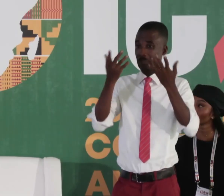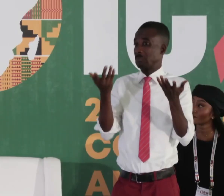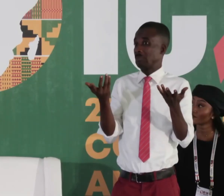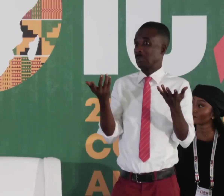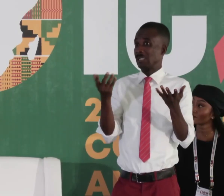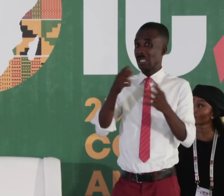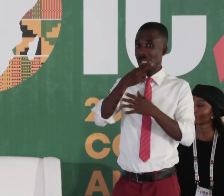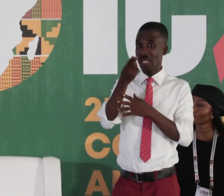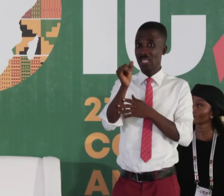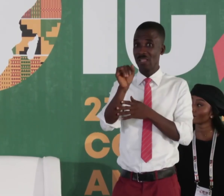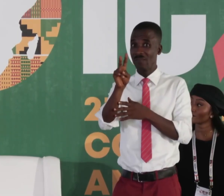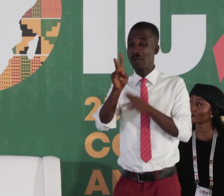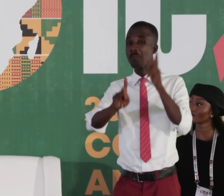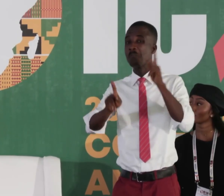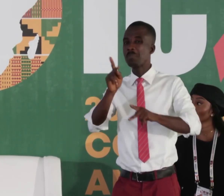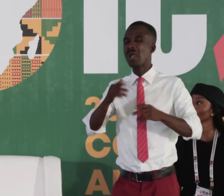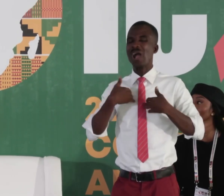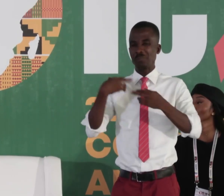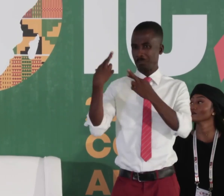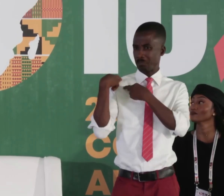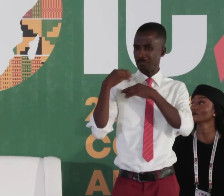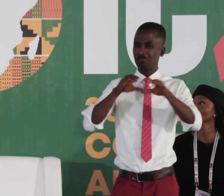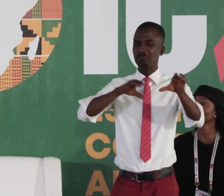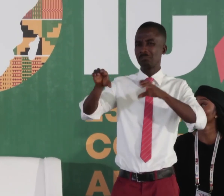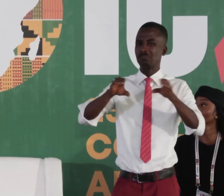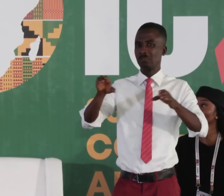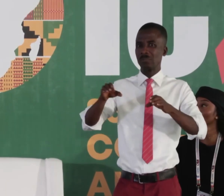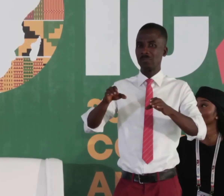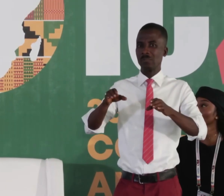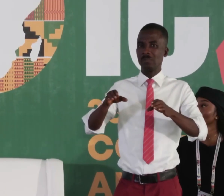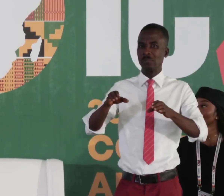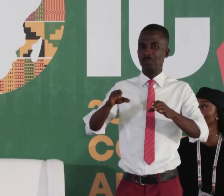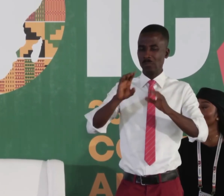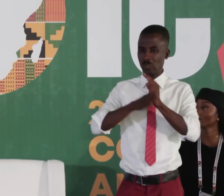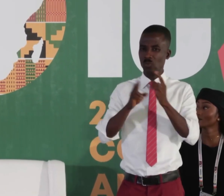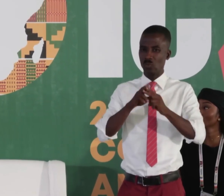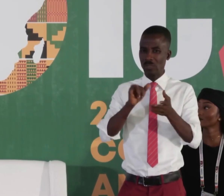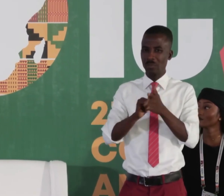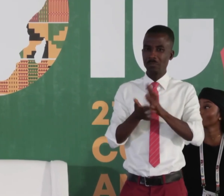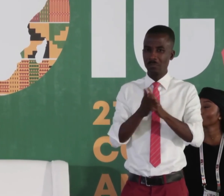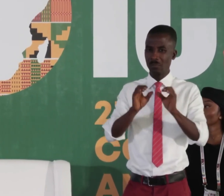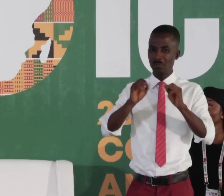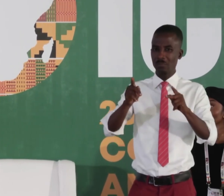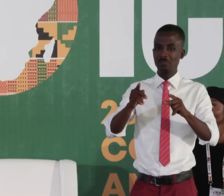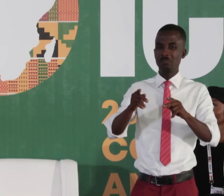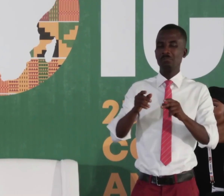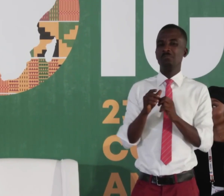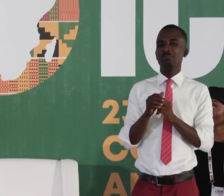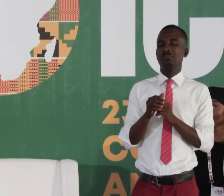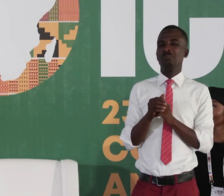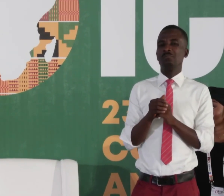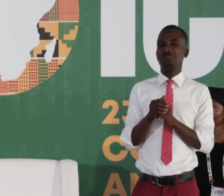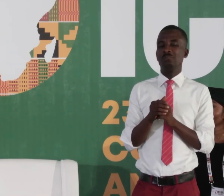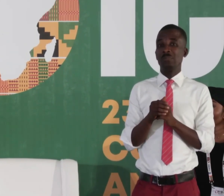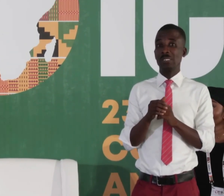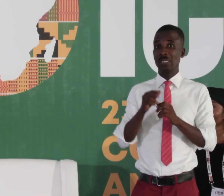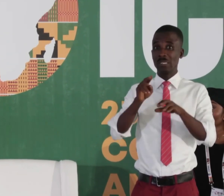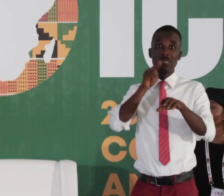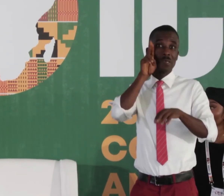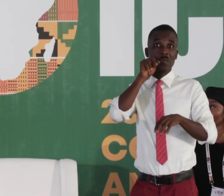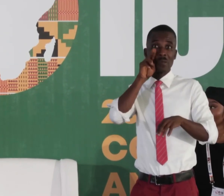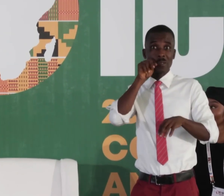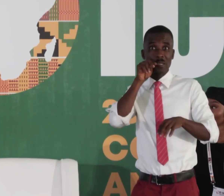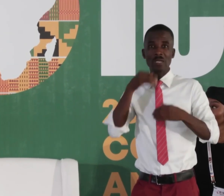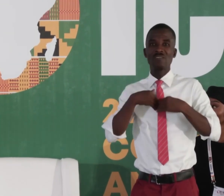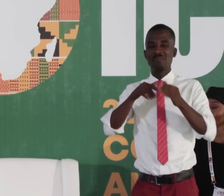with HIV themselves have a role to play in increasing the uptake of these strategies. In Nigeria, we still have a very